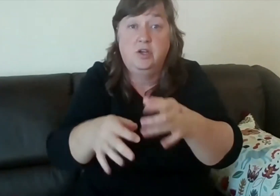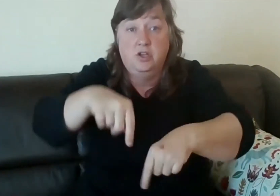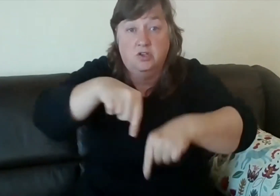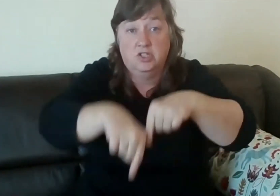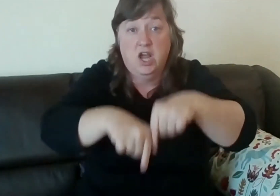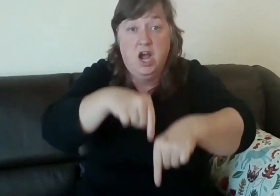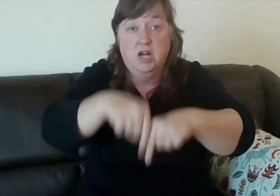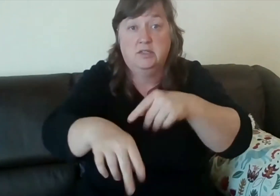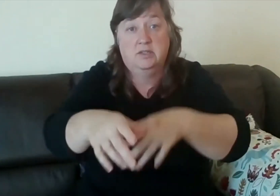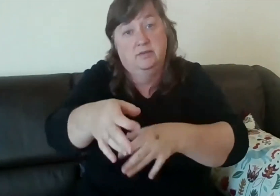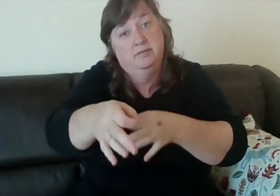your socks,